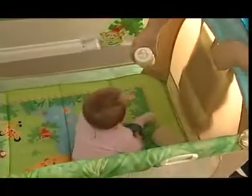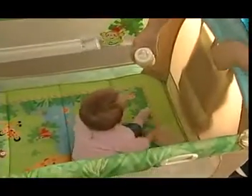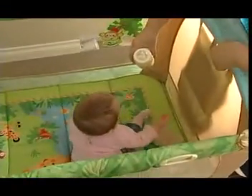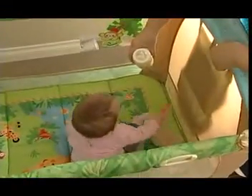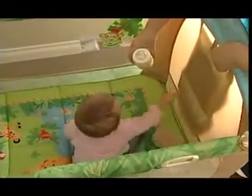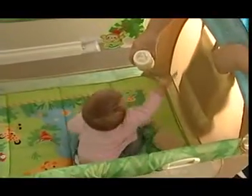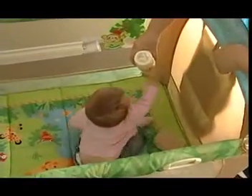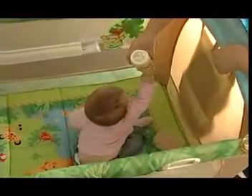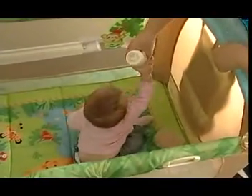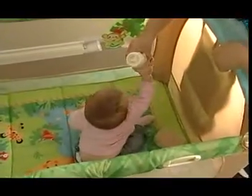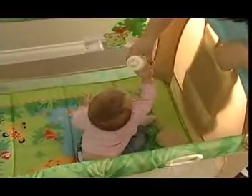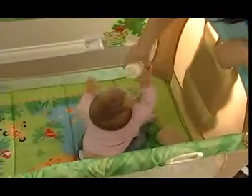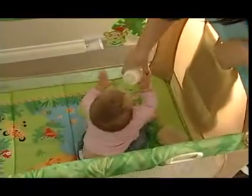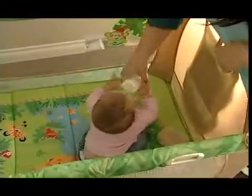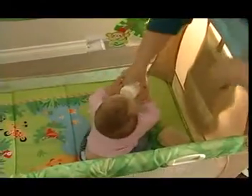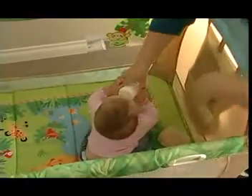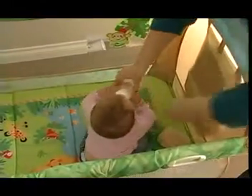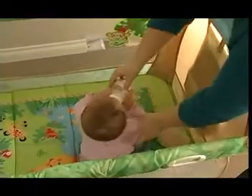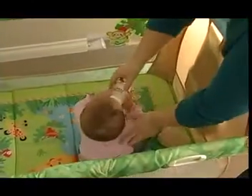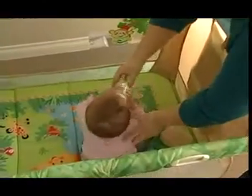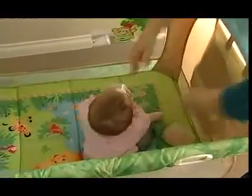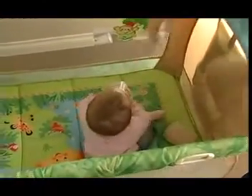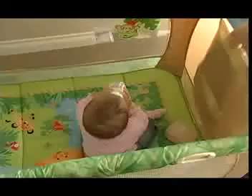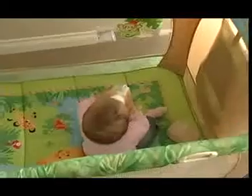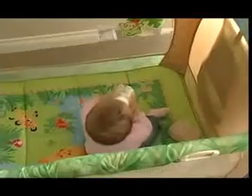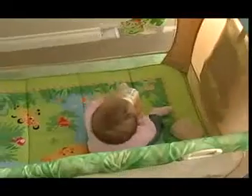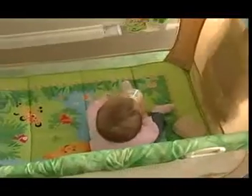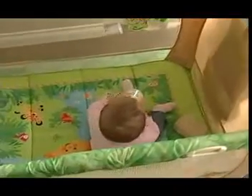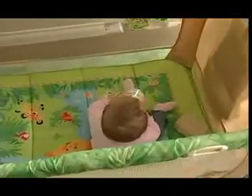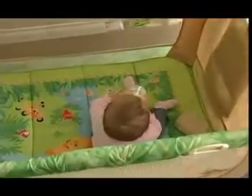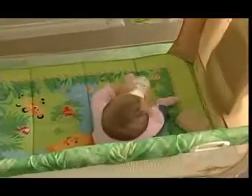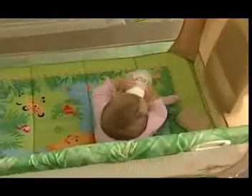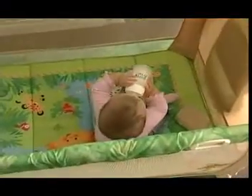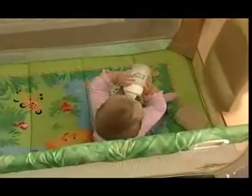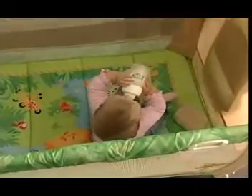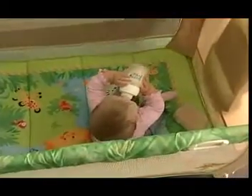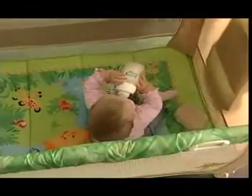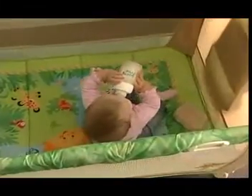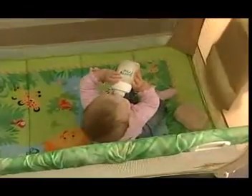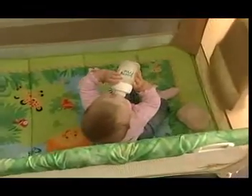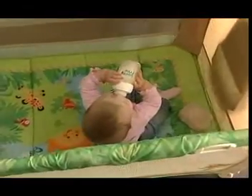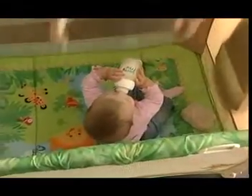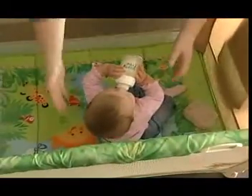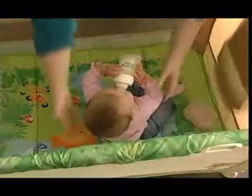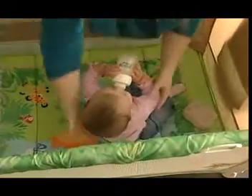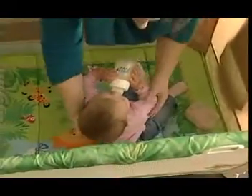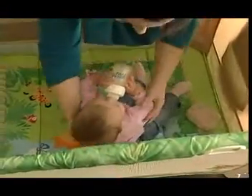Melanie says she plans to continue classes at the next level with My Smart Hands. Signing eases the frustration of trying to understand Emma.